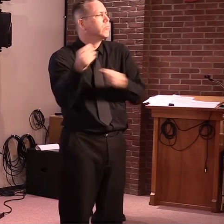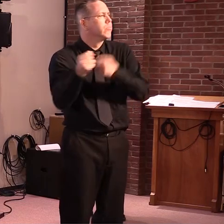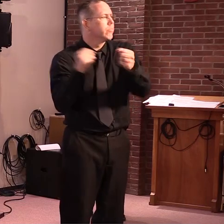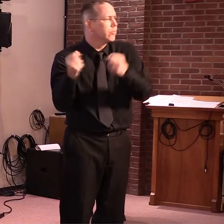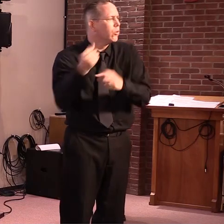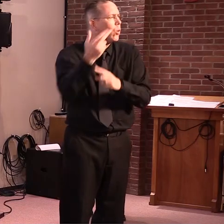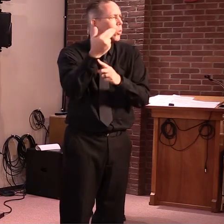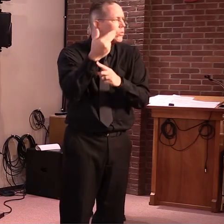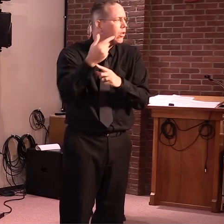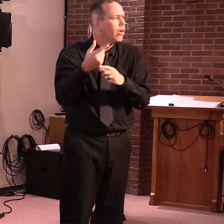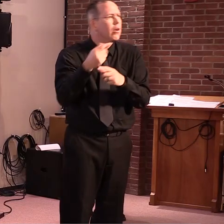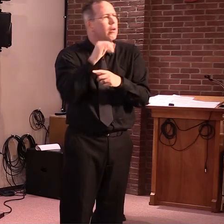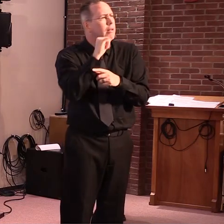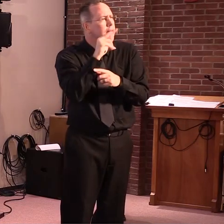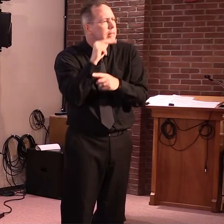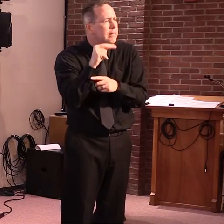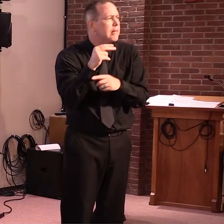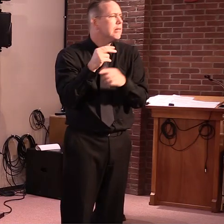state. And